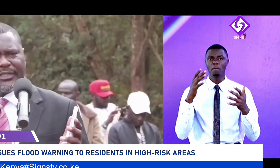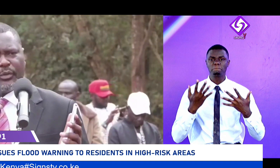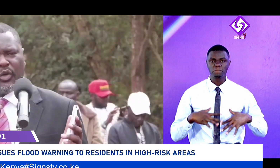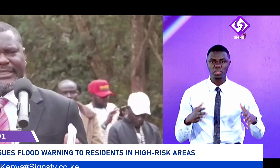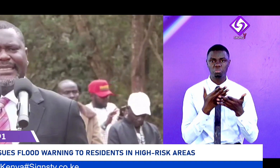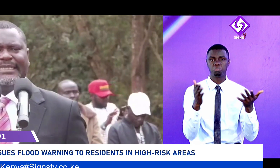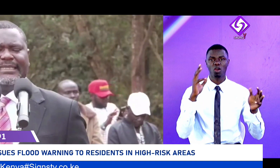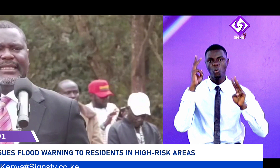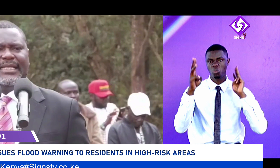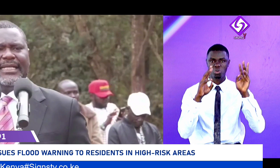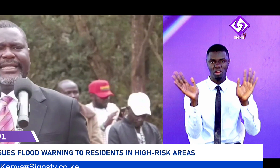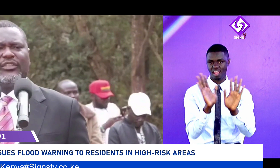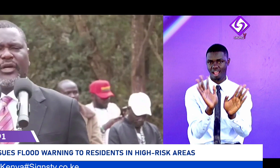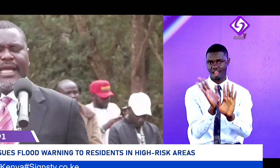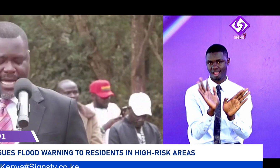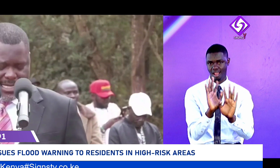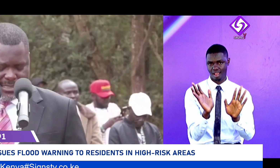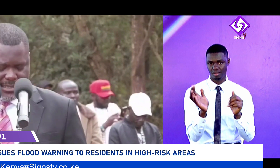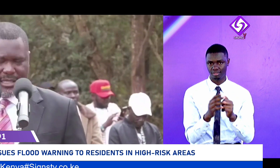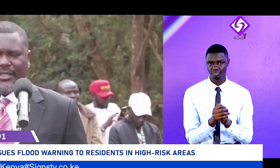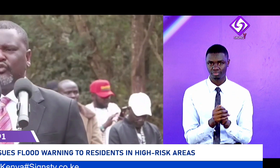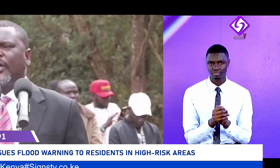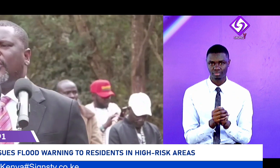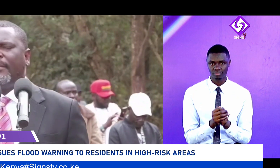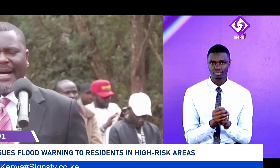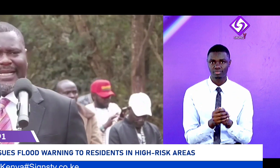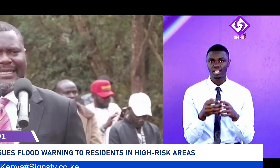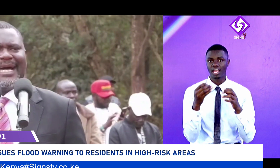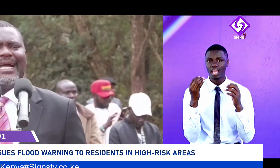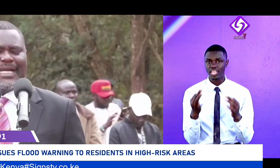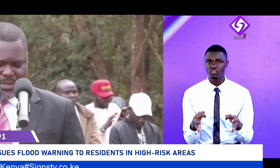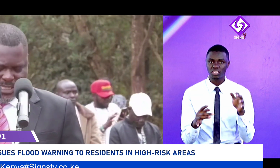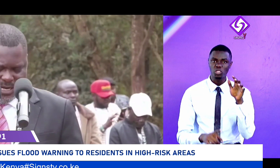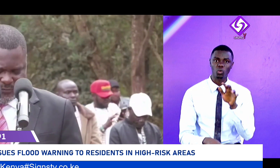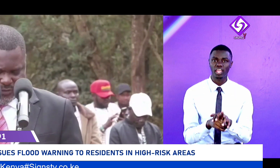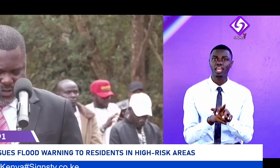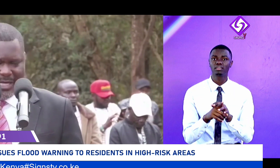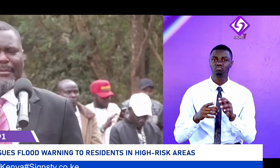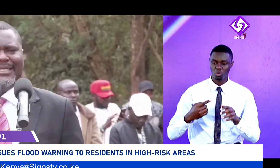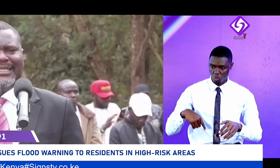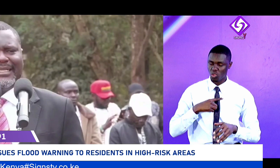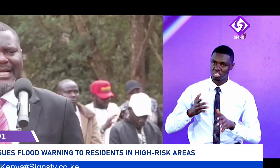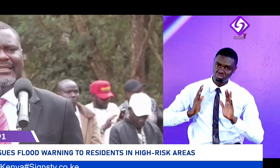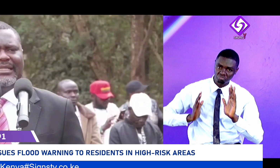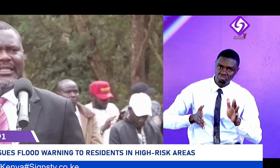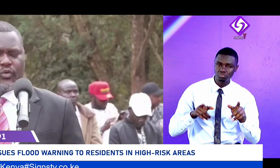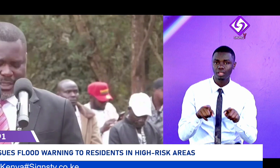wasiwasi wowote, ikitokea tutakuwa pale haraka iwezekanavyo kama serikali